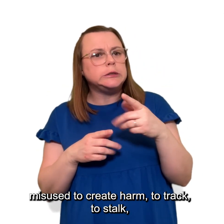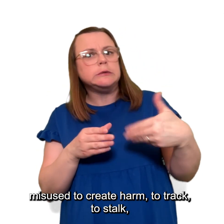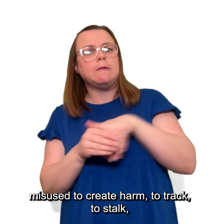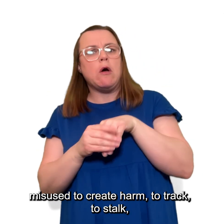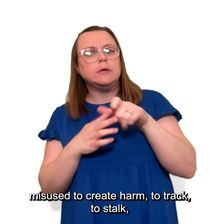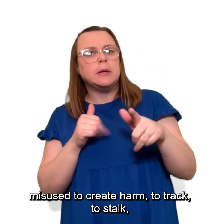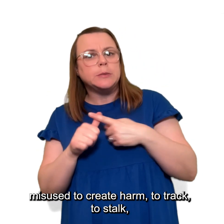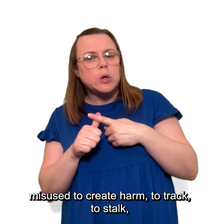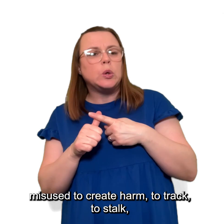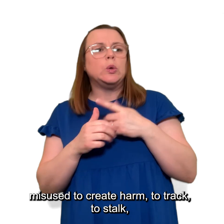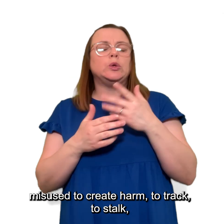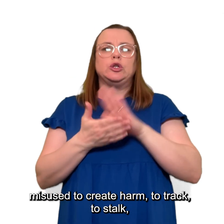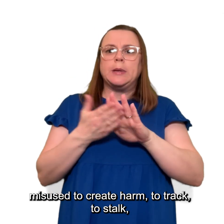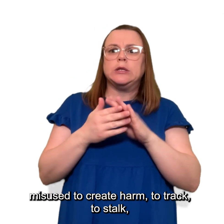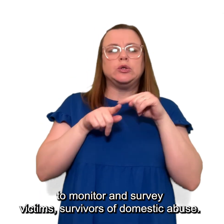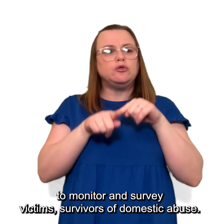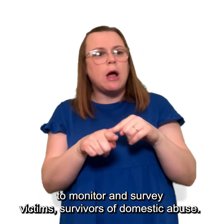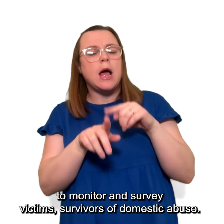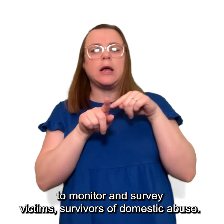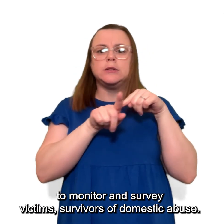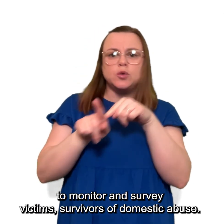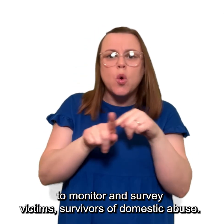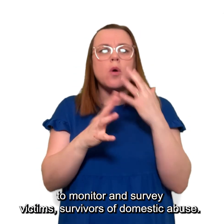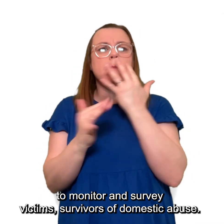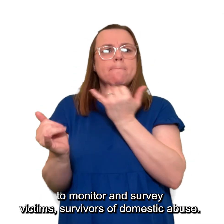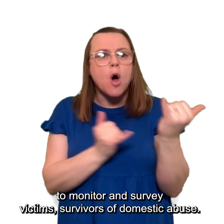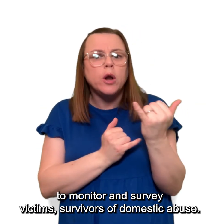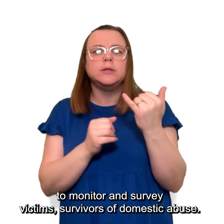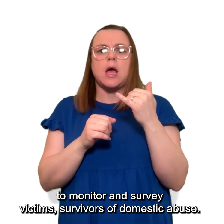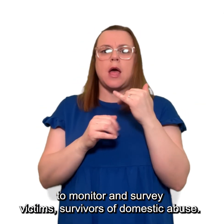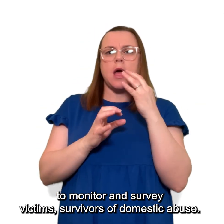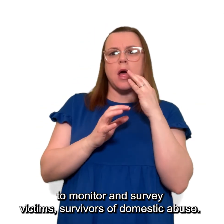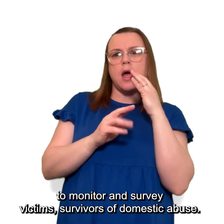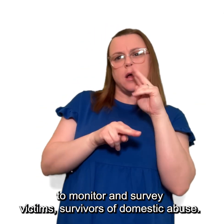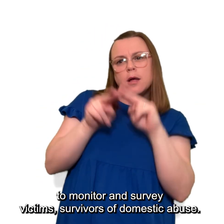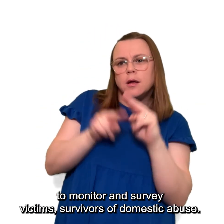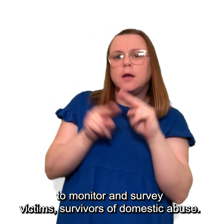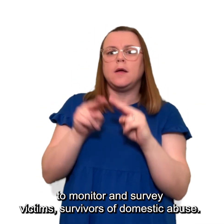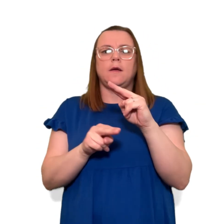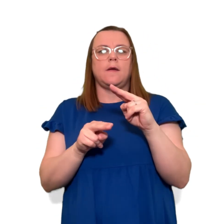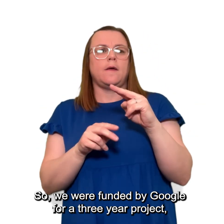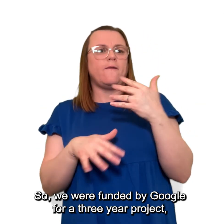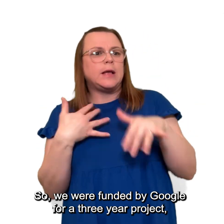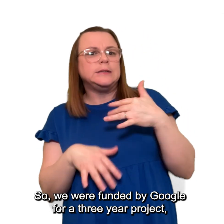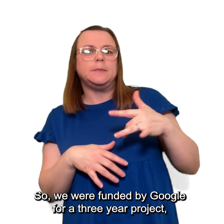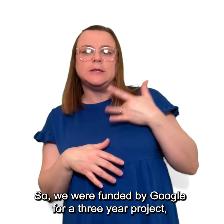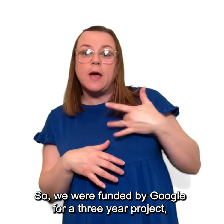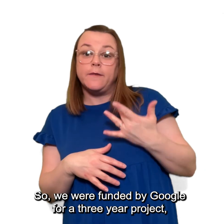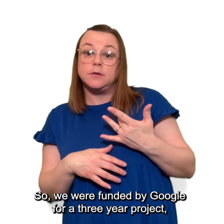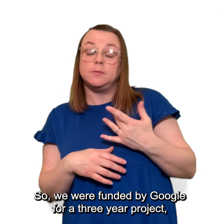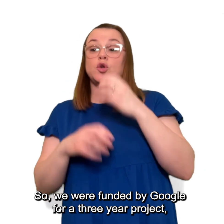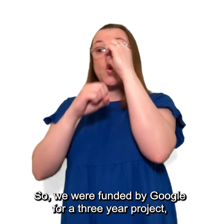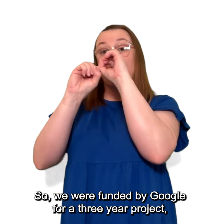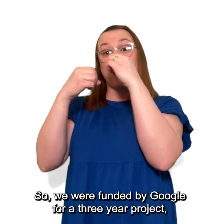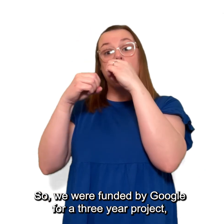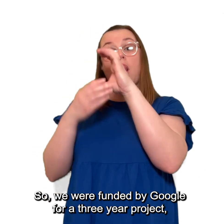create harm, to track, to stalk, to monitor and survey victim survivors of domestic abuse. So we were funded